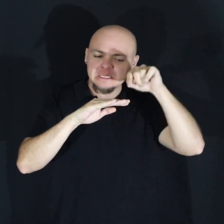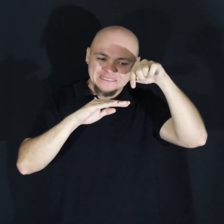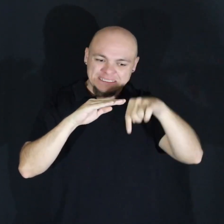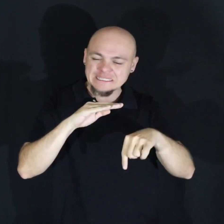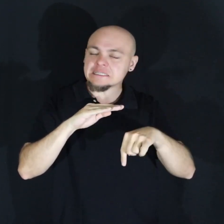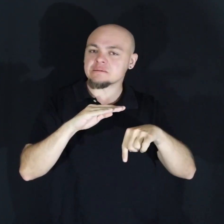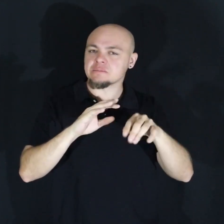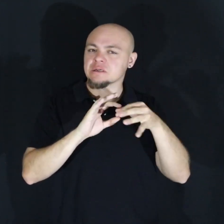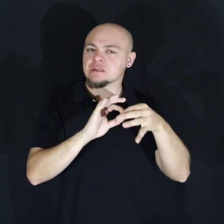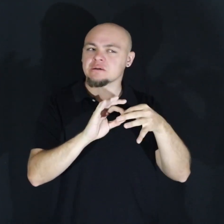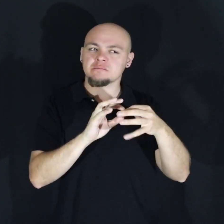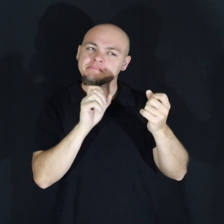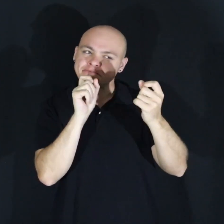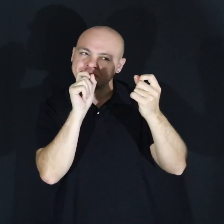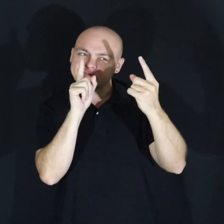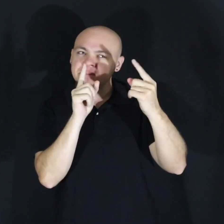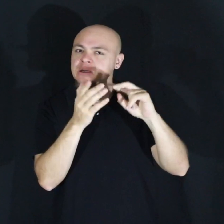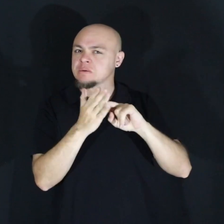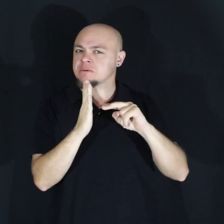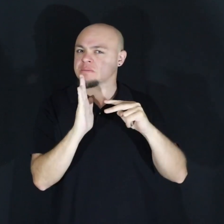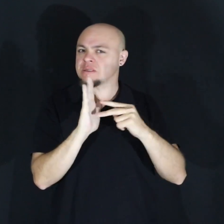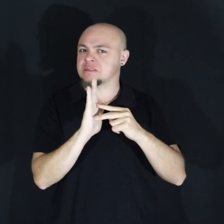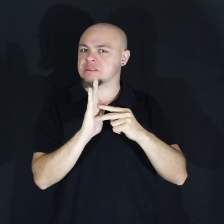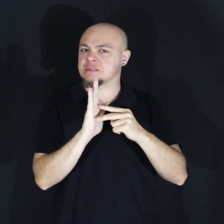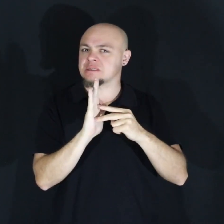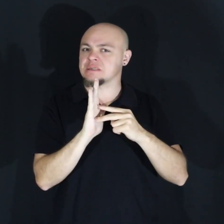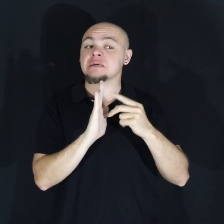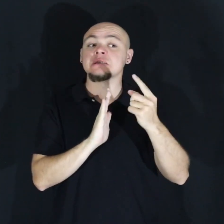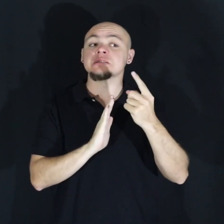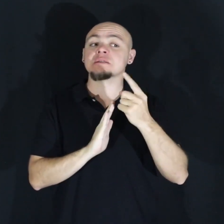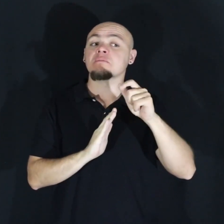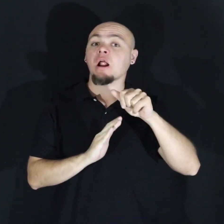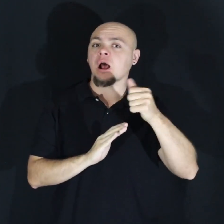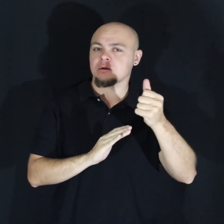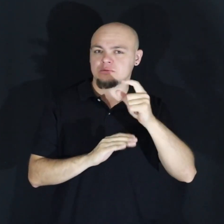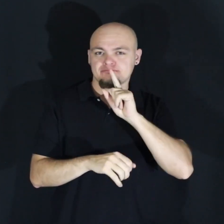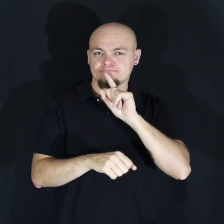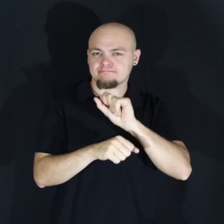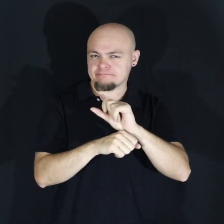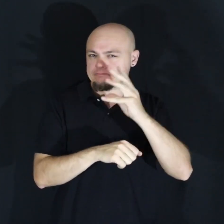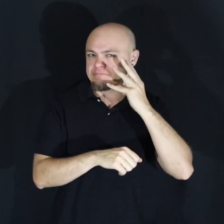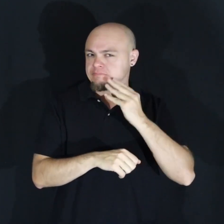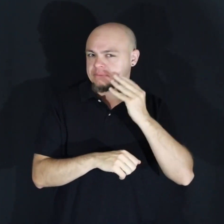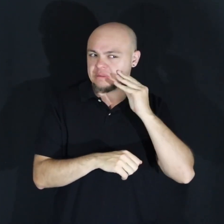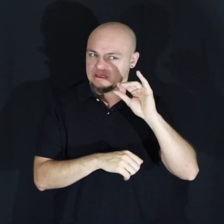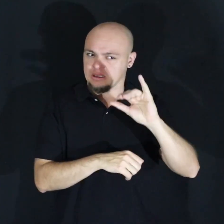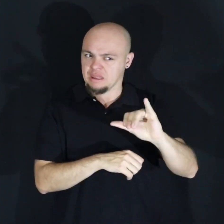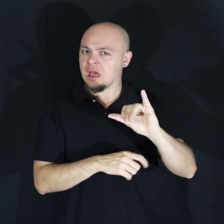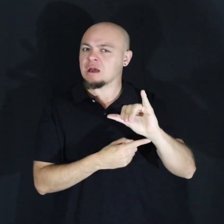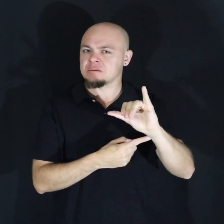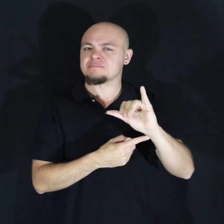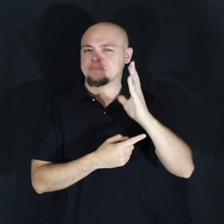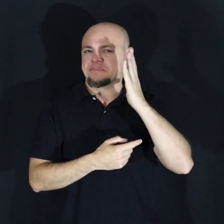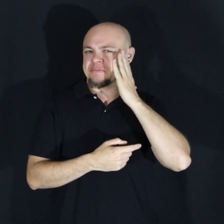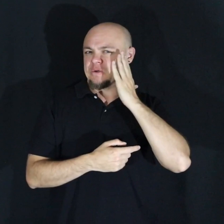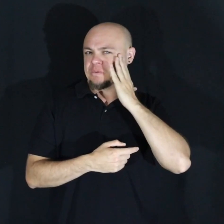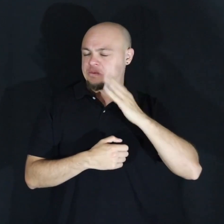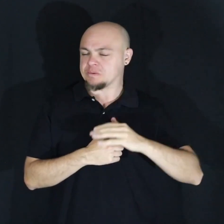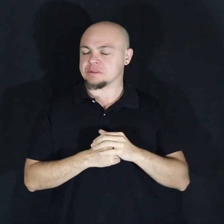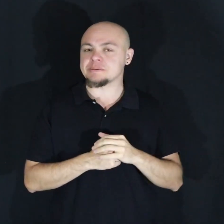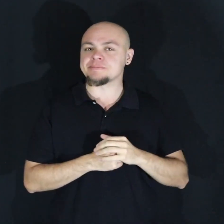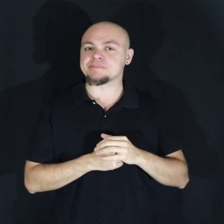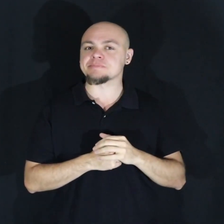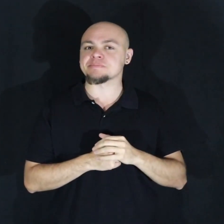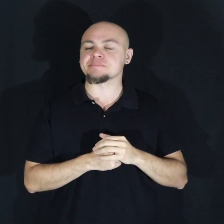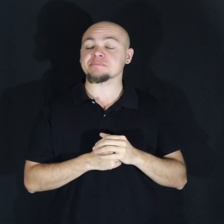understanding that the other person knows what you're talking about, something that only someone else who had dealt with OCD could truly appreciate.